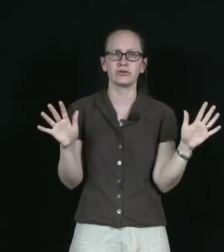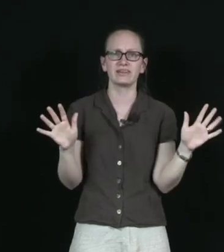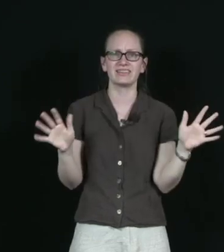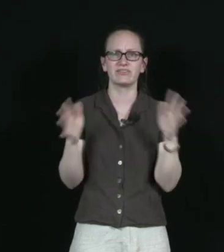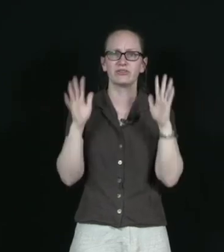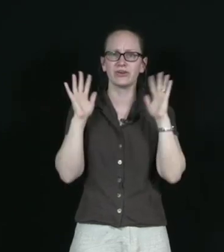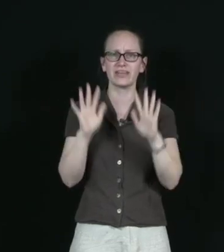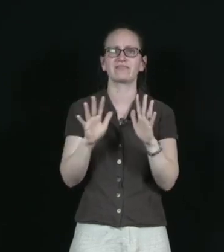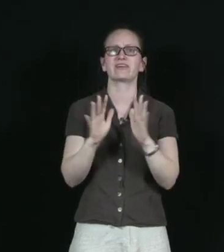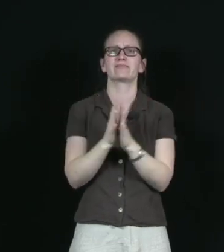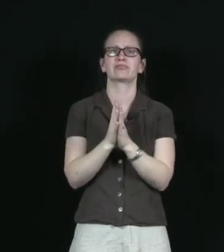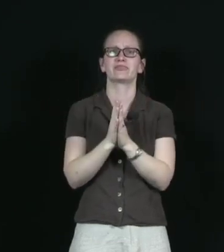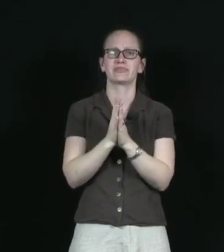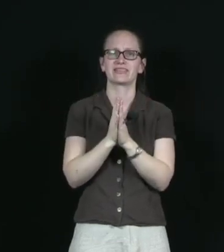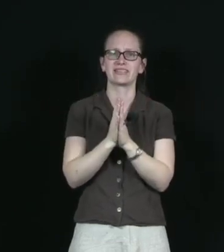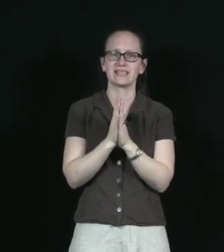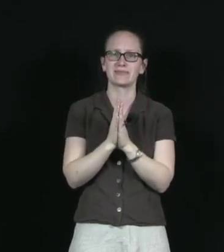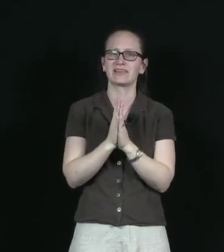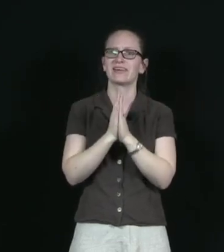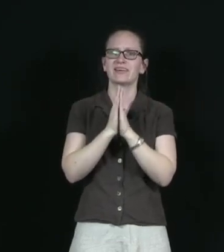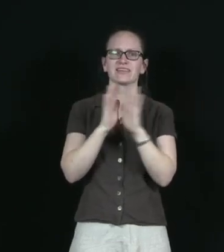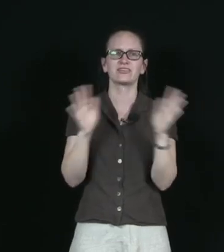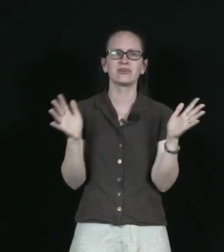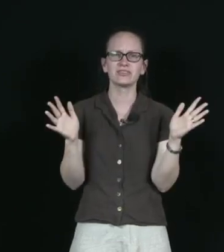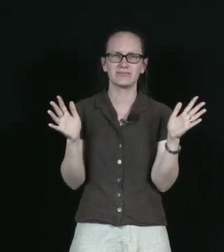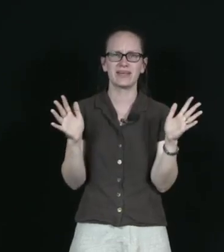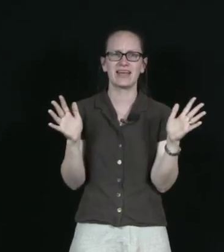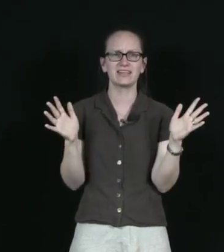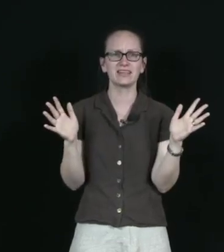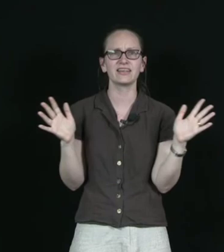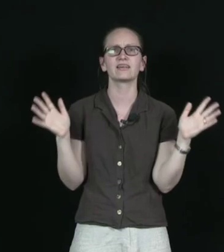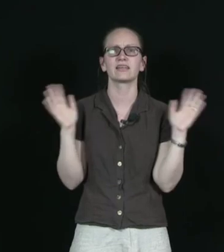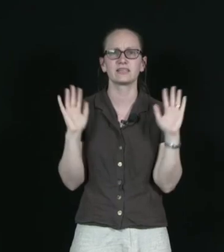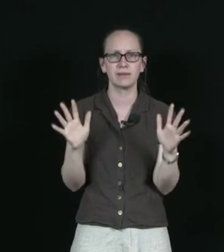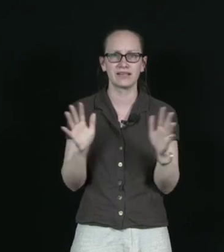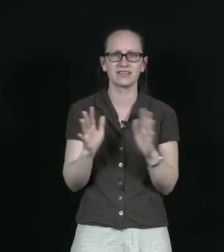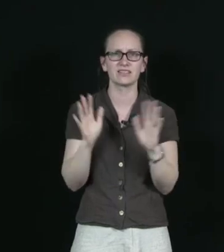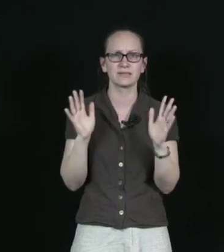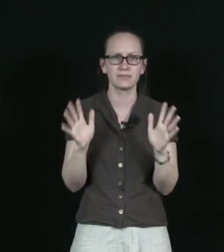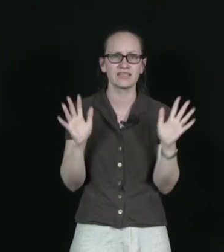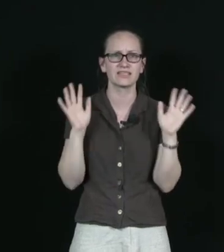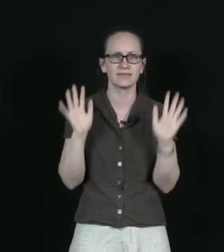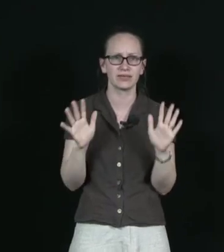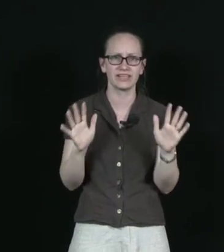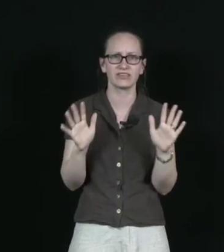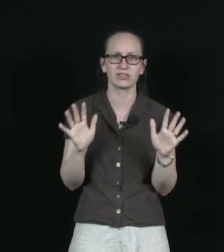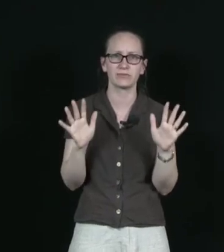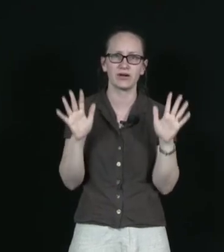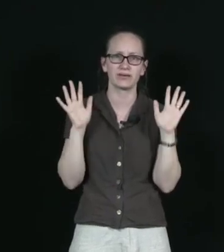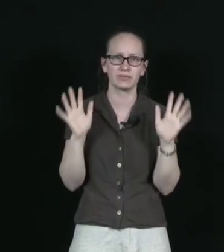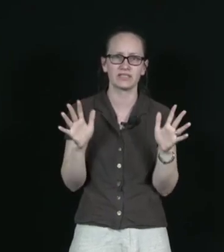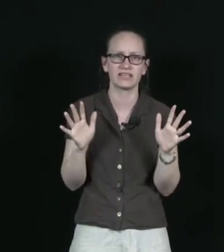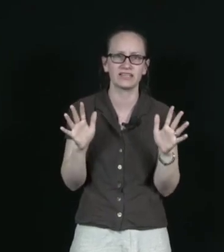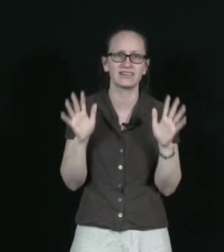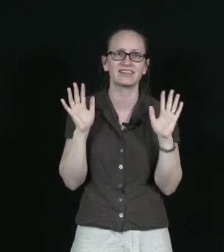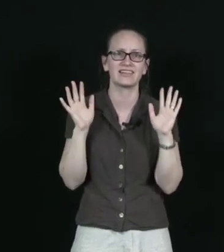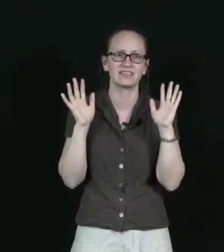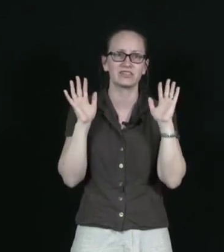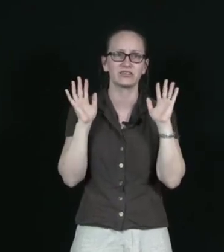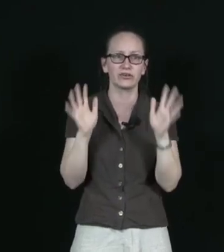it. If you don't have time to do an assessment, then don't submit anything. That's better than submitting somebody else's work and pretending that it's your